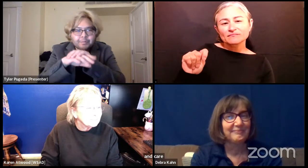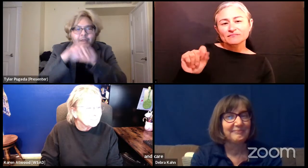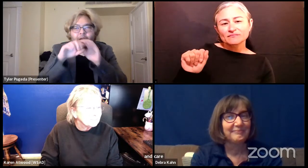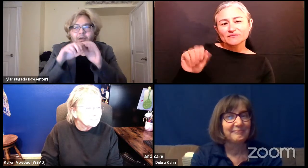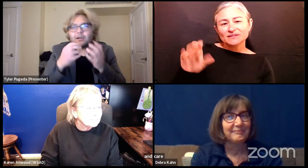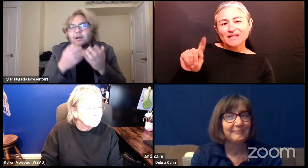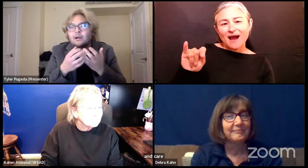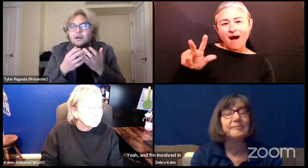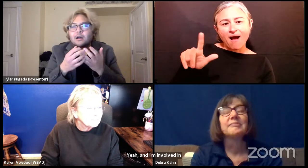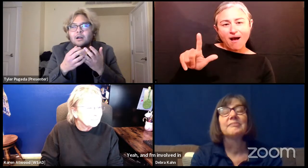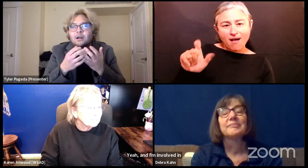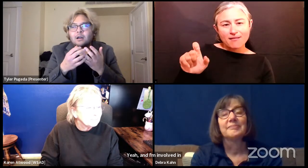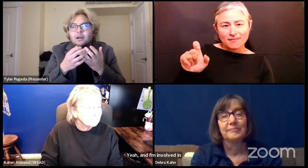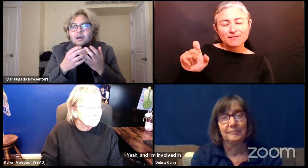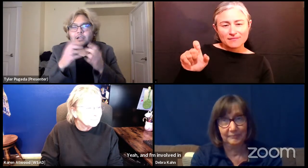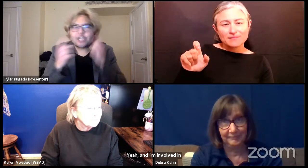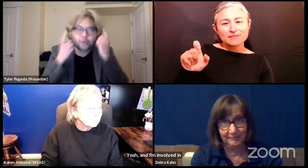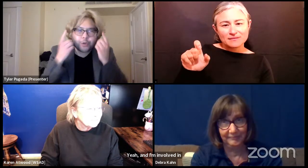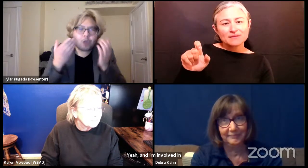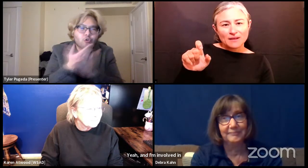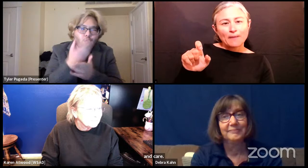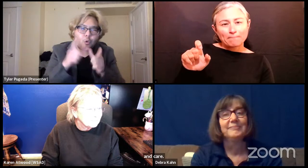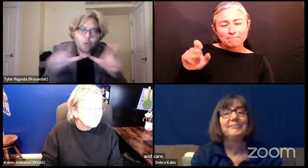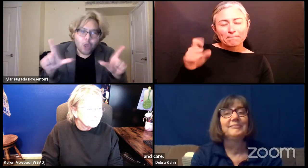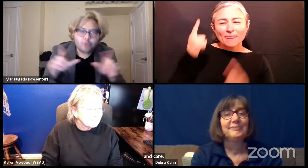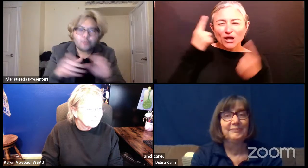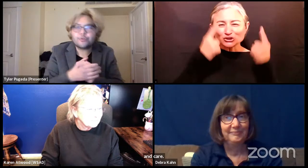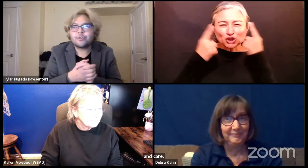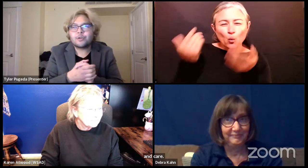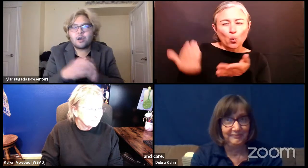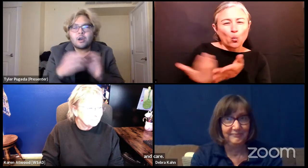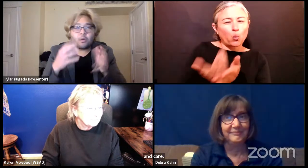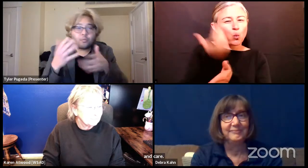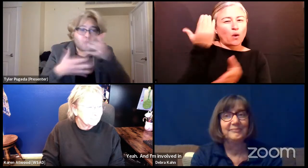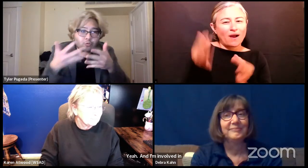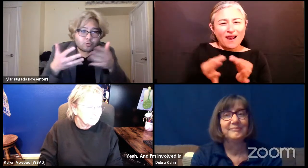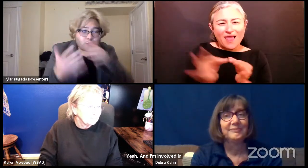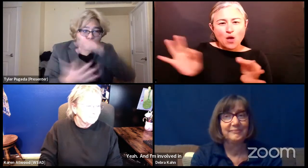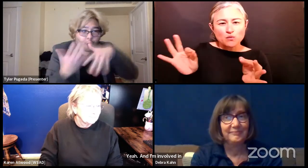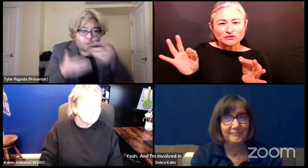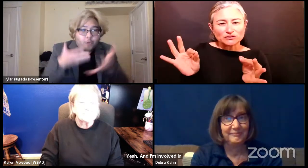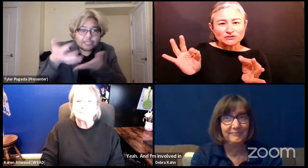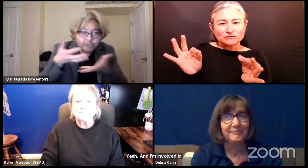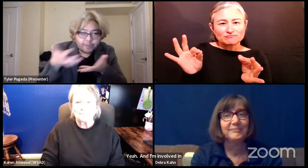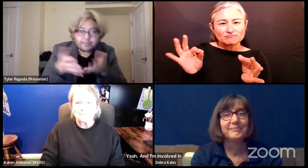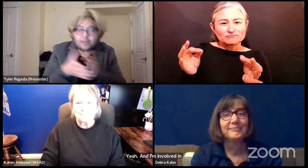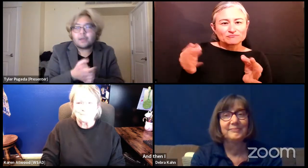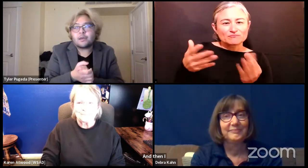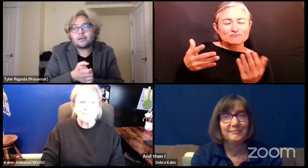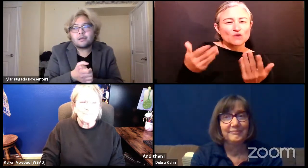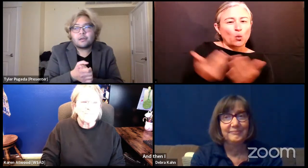tactile signing as well. And I think, that's a new language.